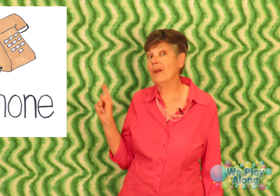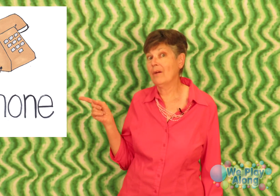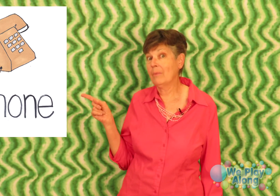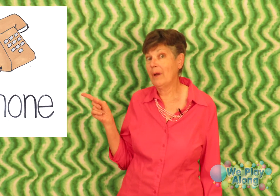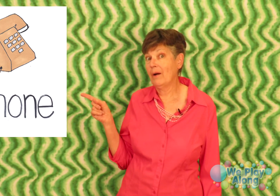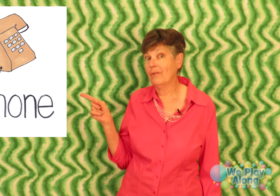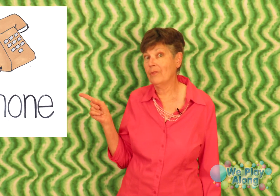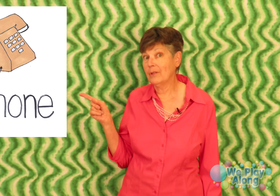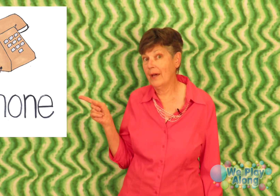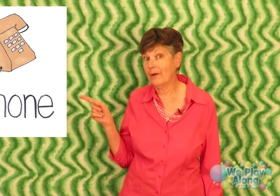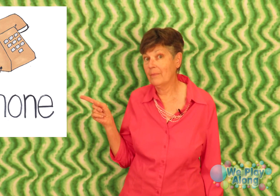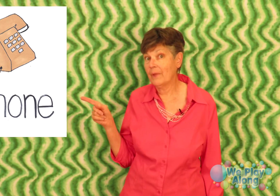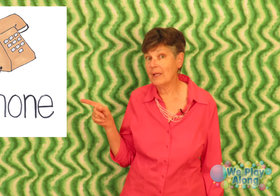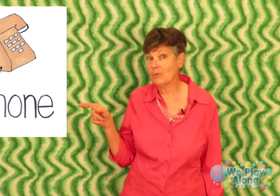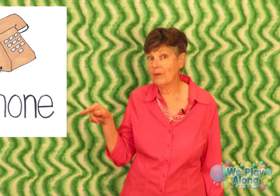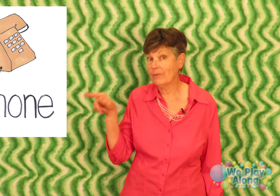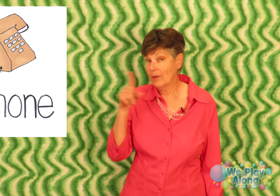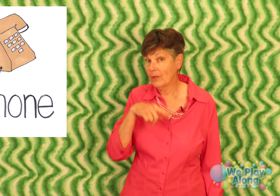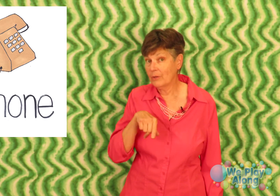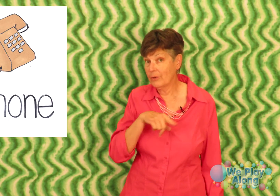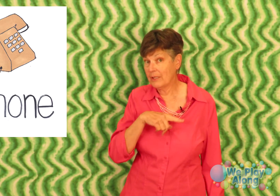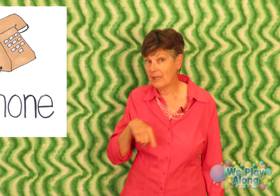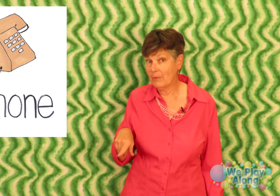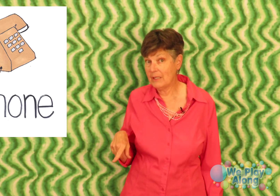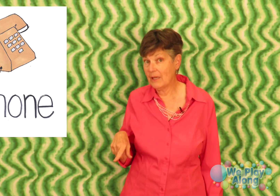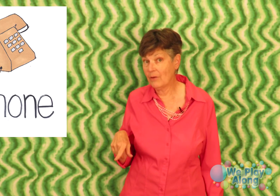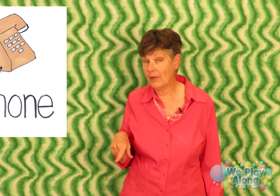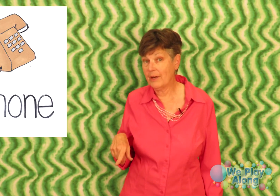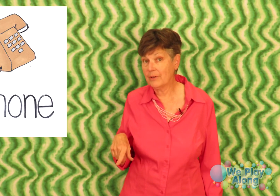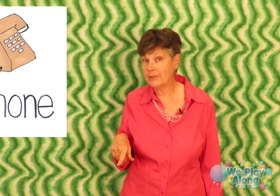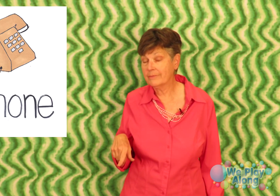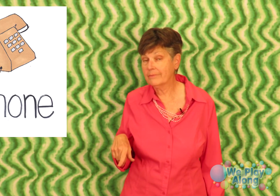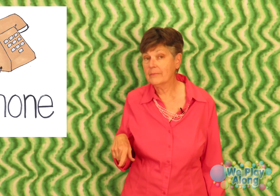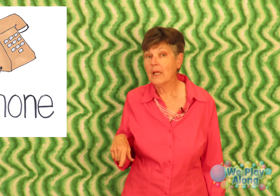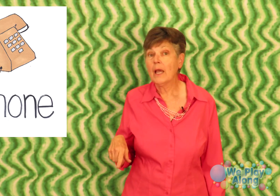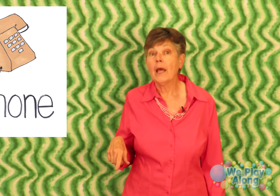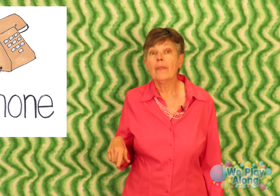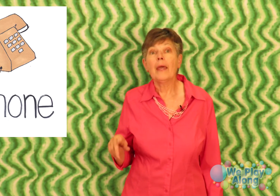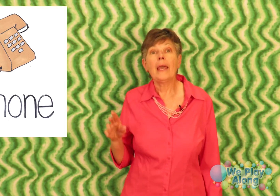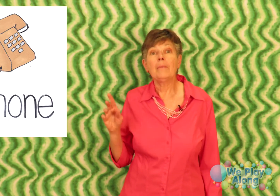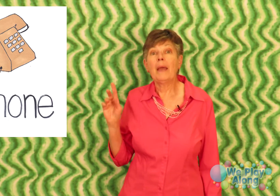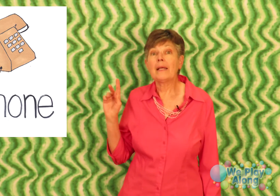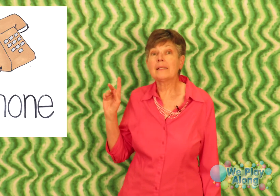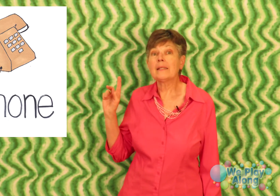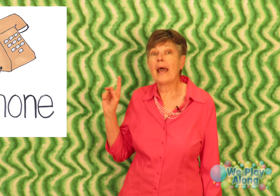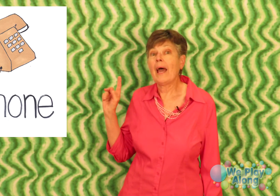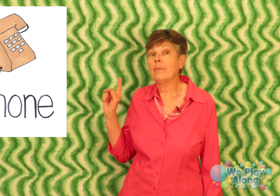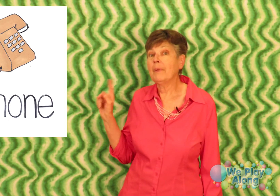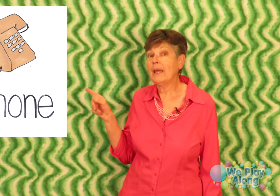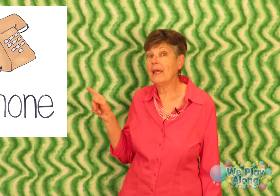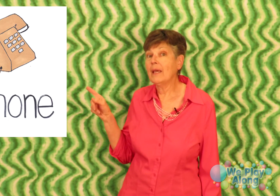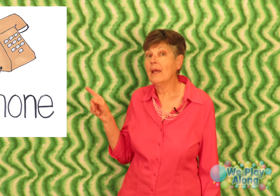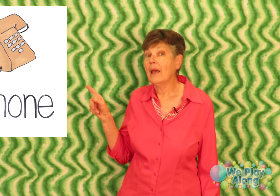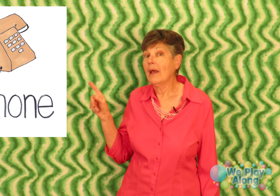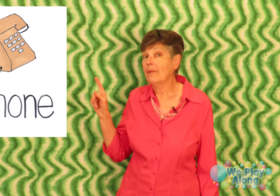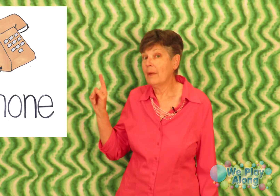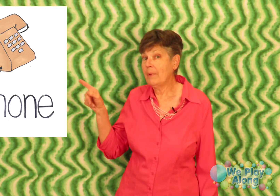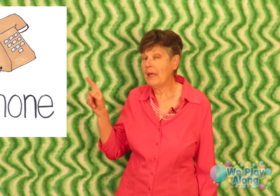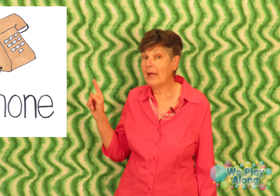very powerful letter, as we've learned on some of these other letters. It makes the P and